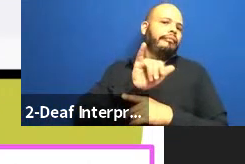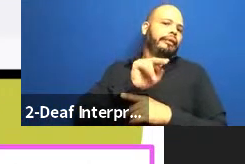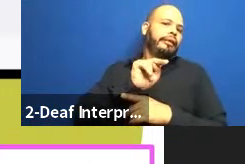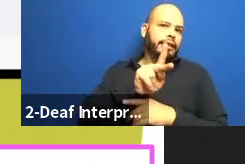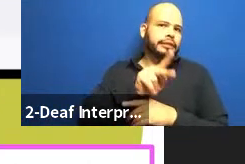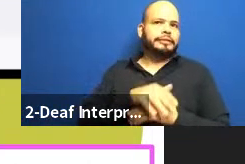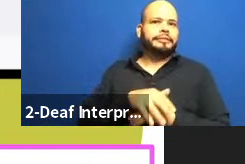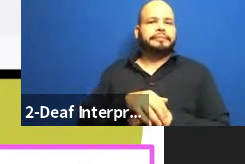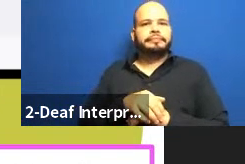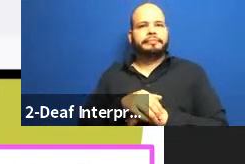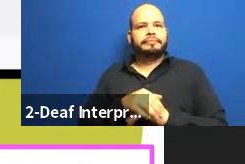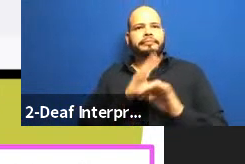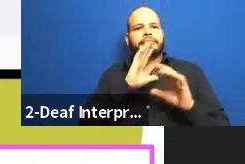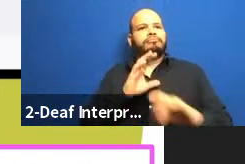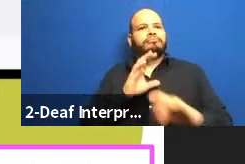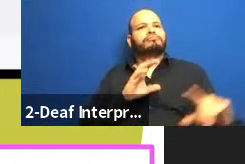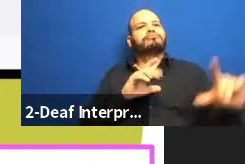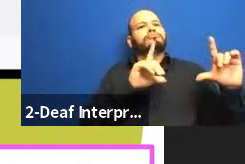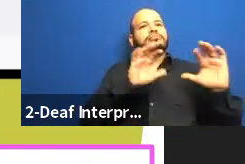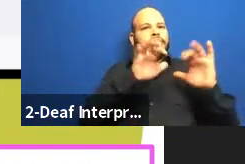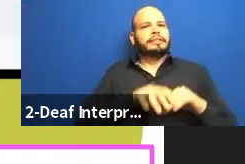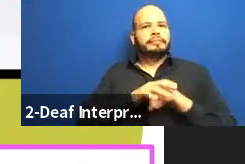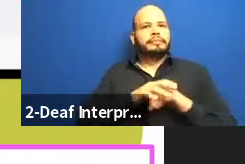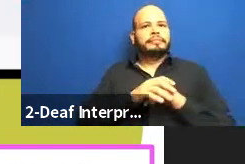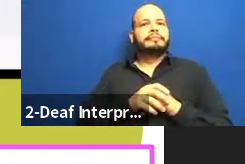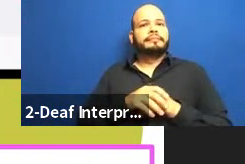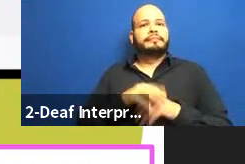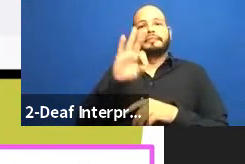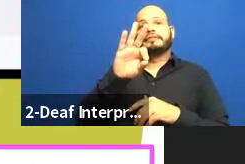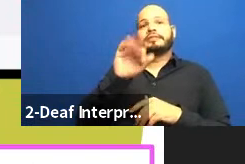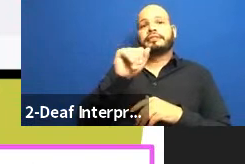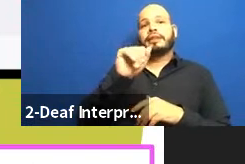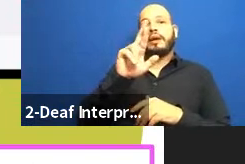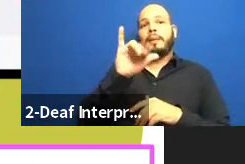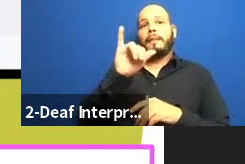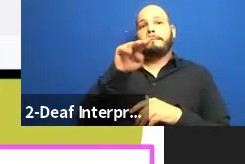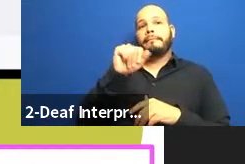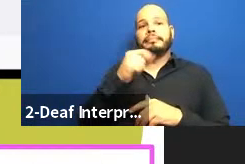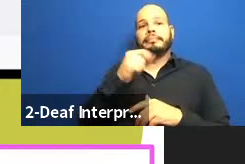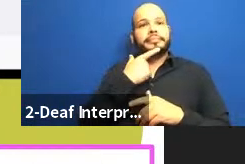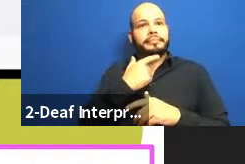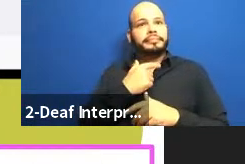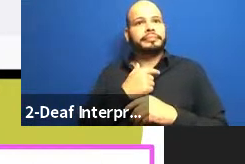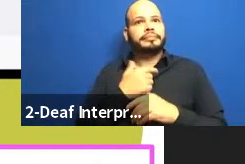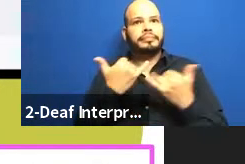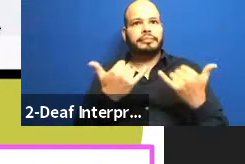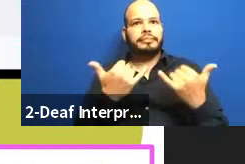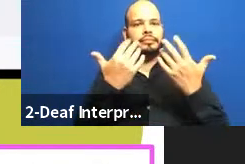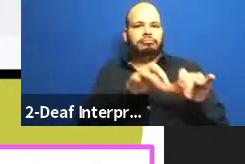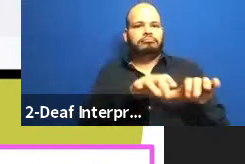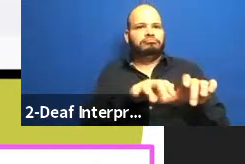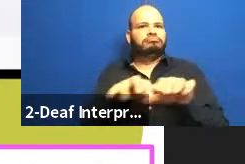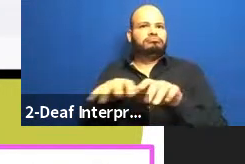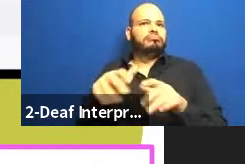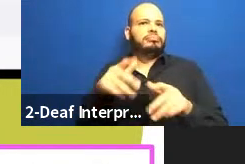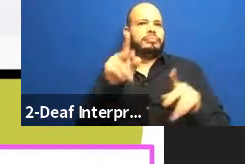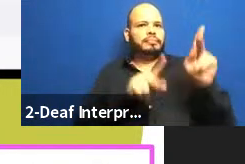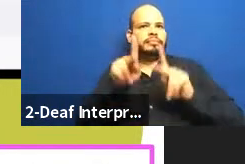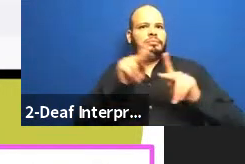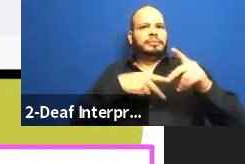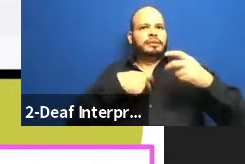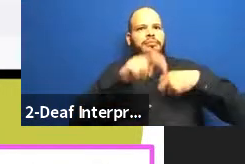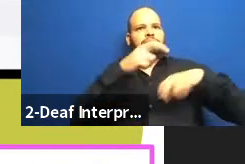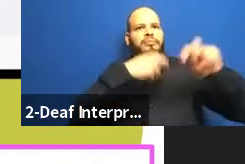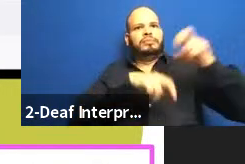the Padlet. We're gonna close out as we play music, but we just wanna thank you all so much for your engagement and